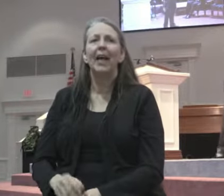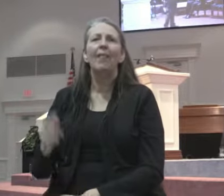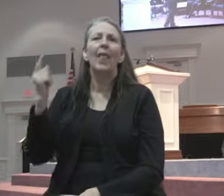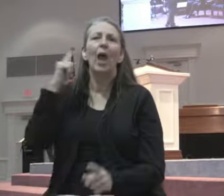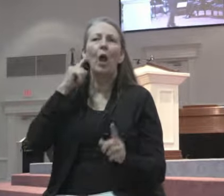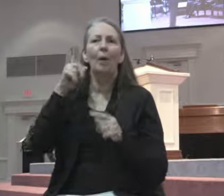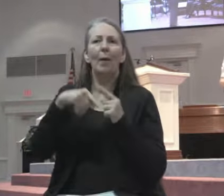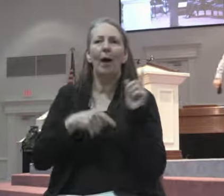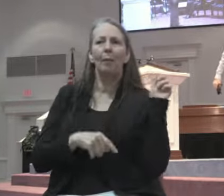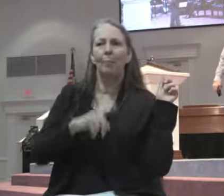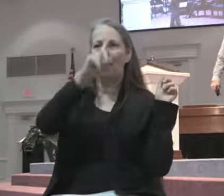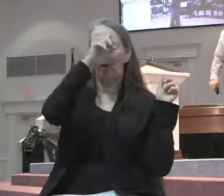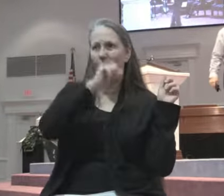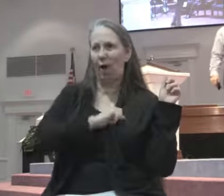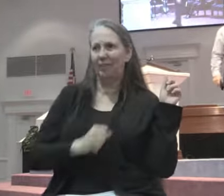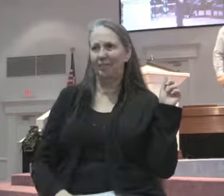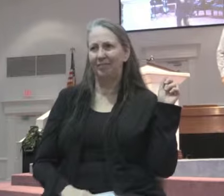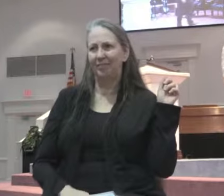heard about him.